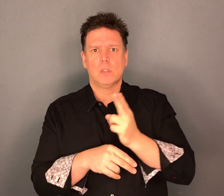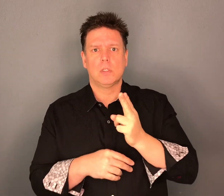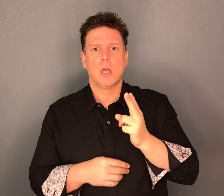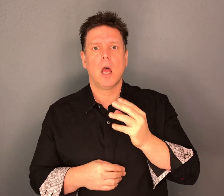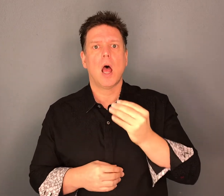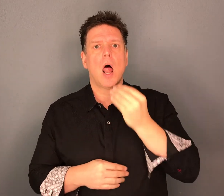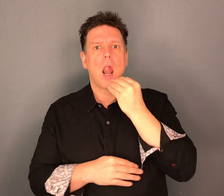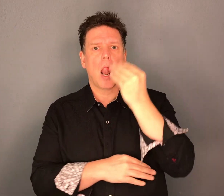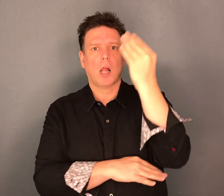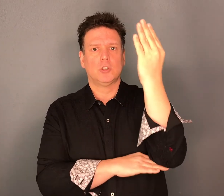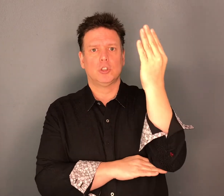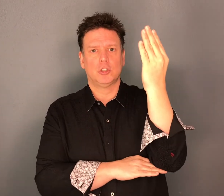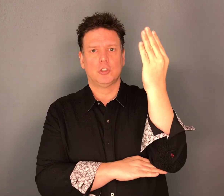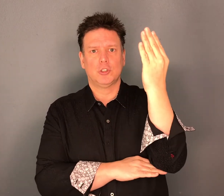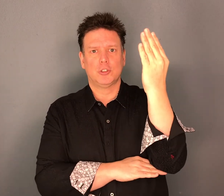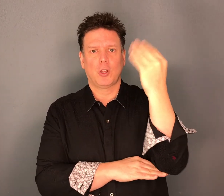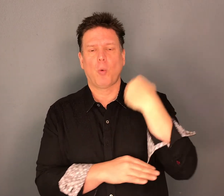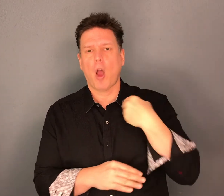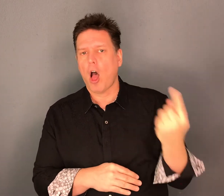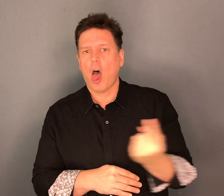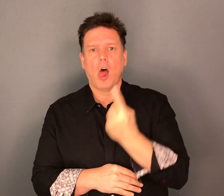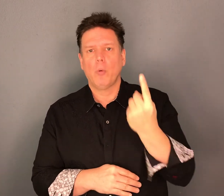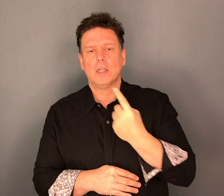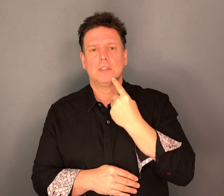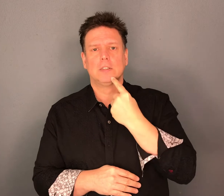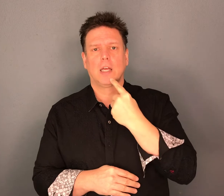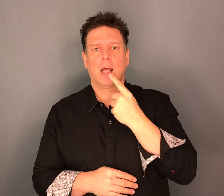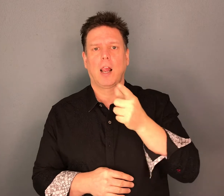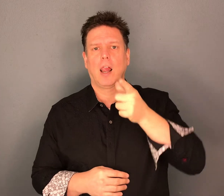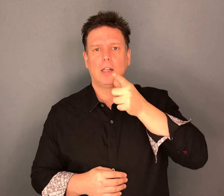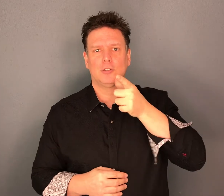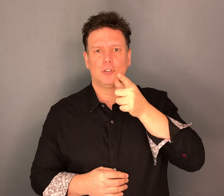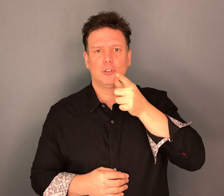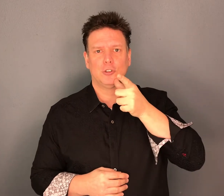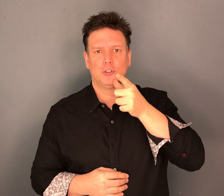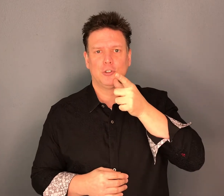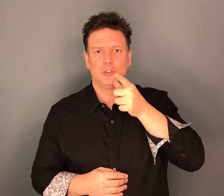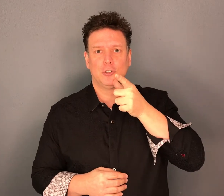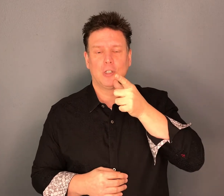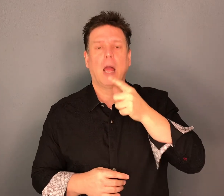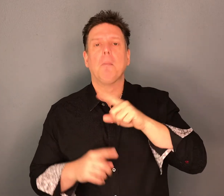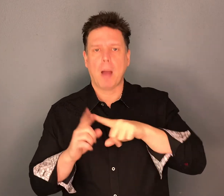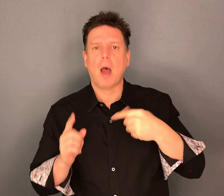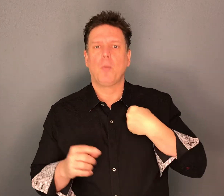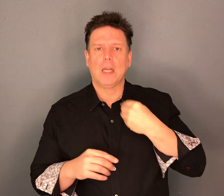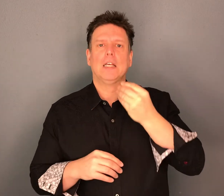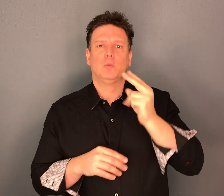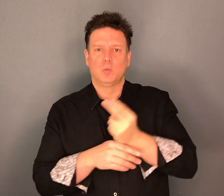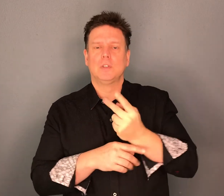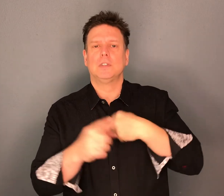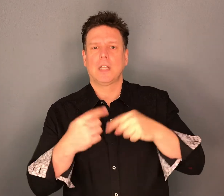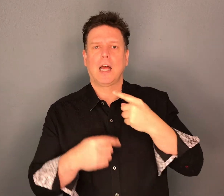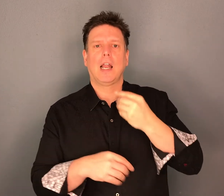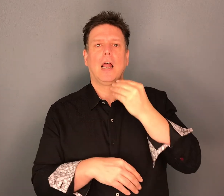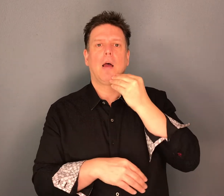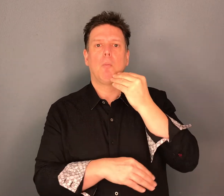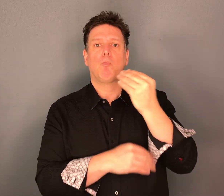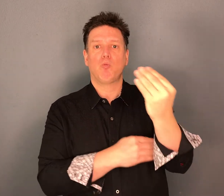never used this sign for lunch. We always used this sign. But we used the